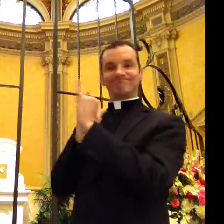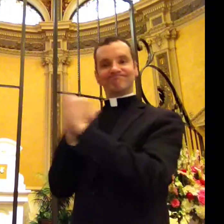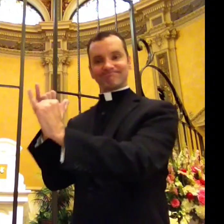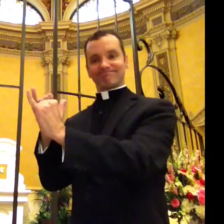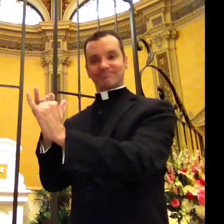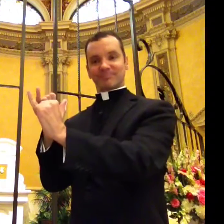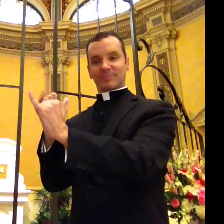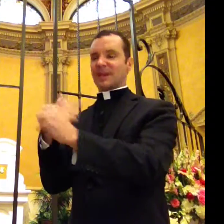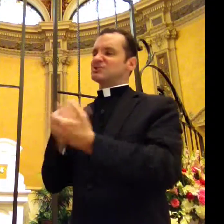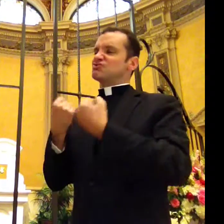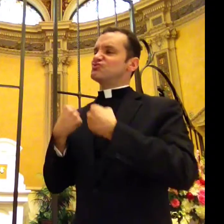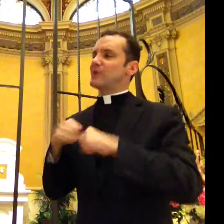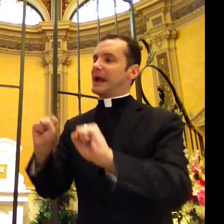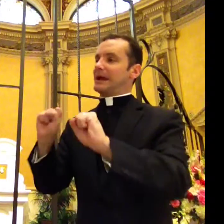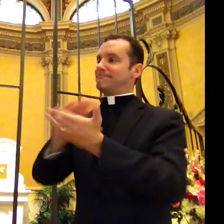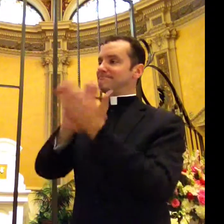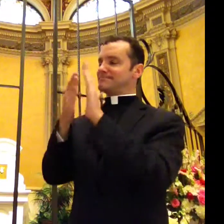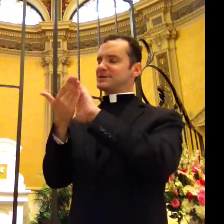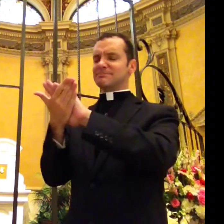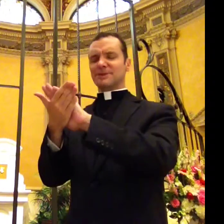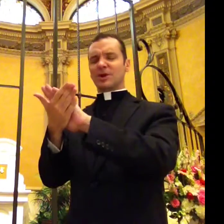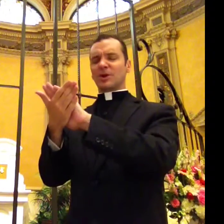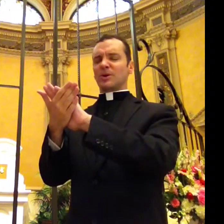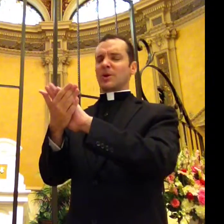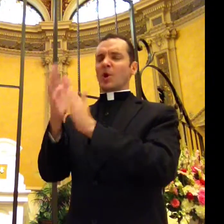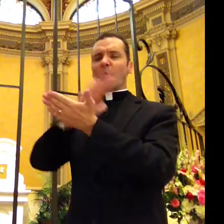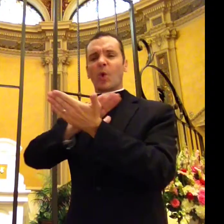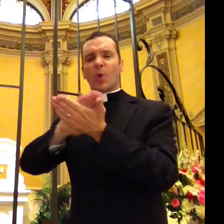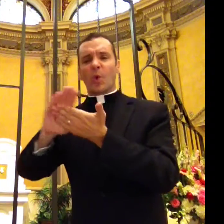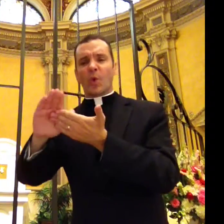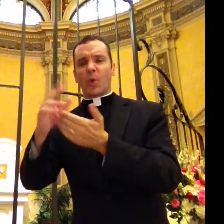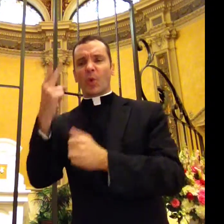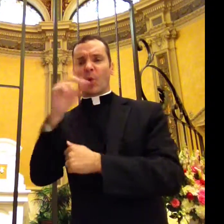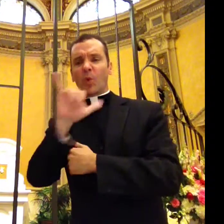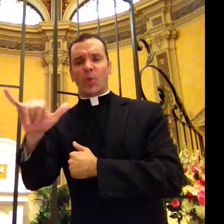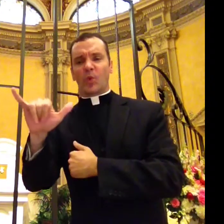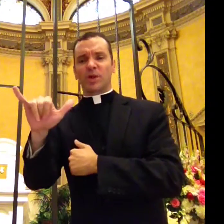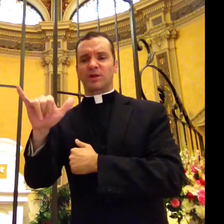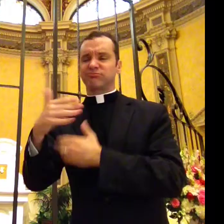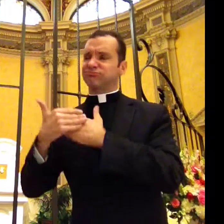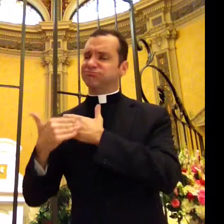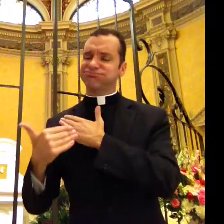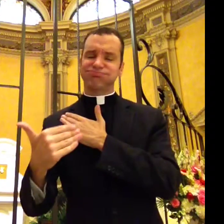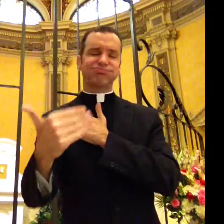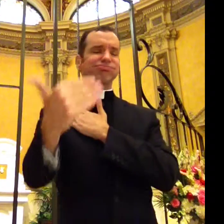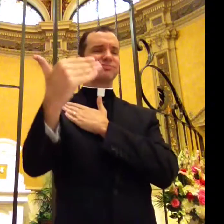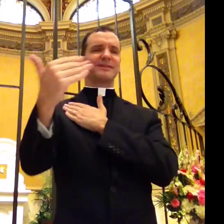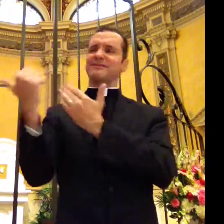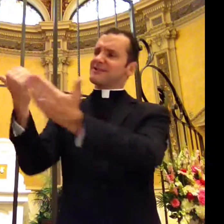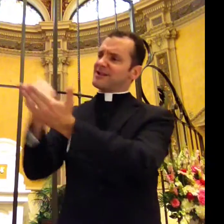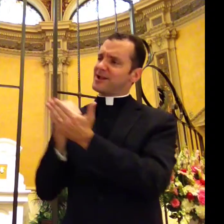It shows that you are willing to try and live your life as Christ did, to become holy.